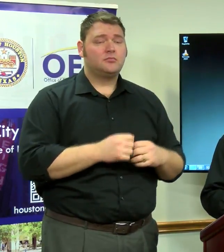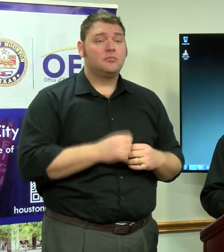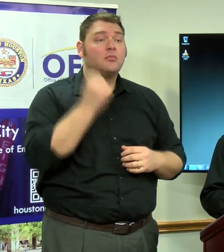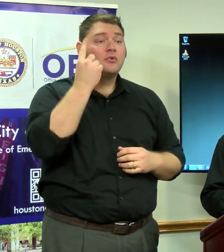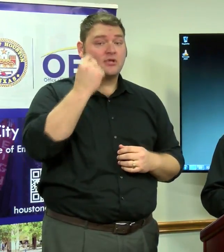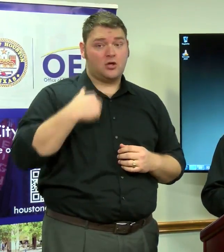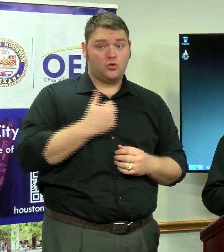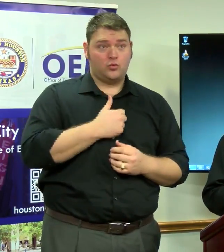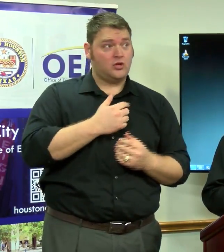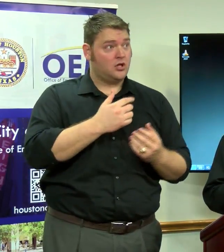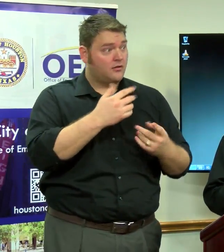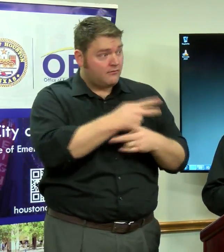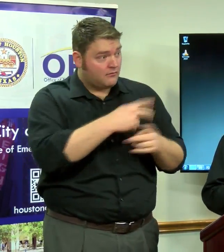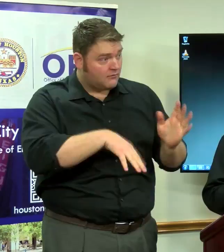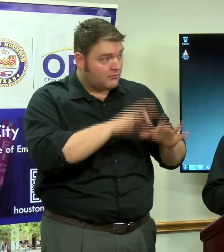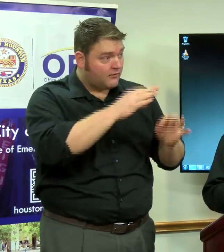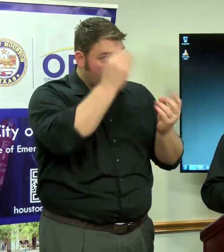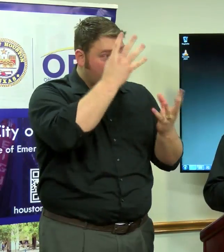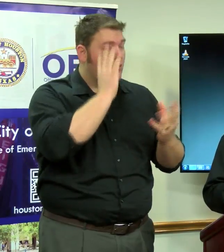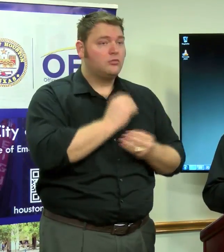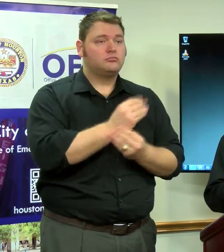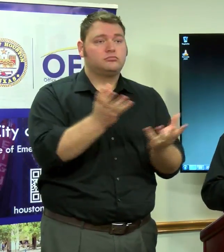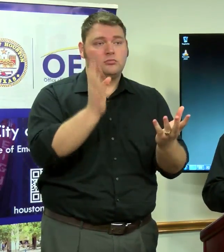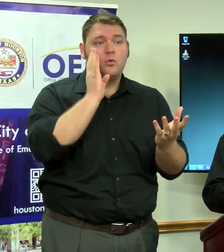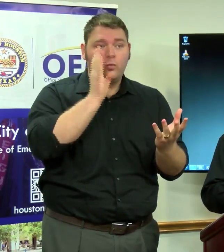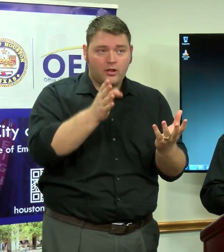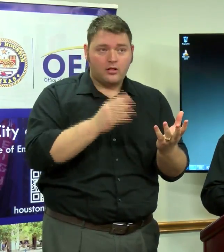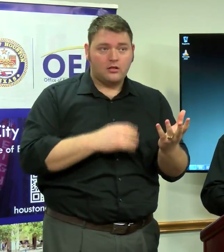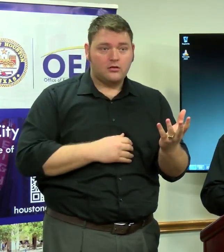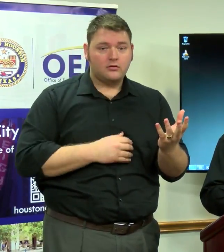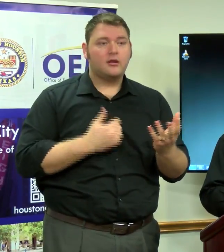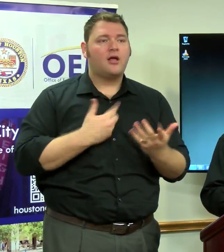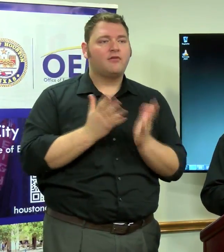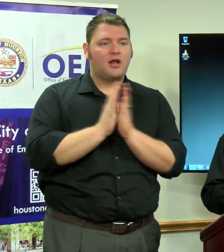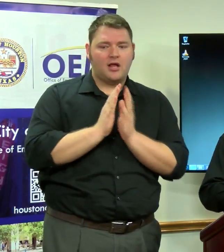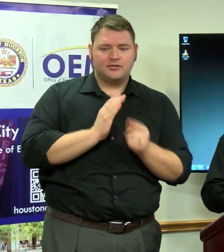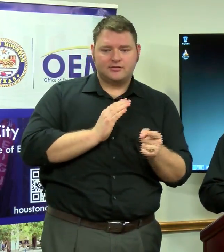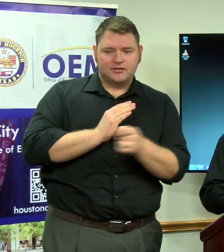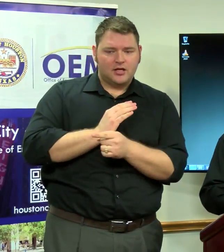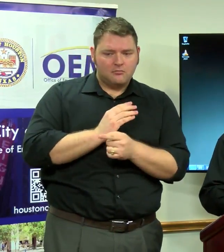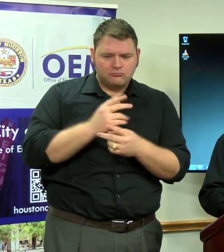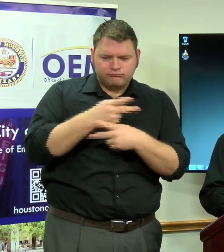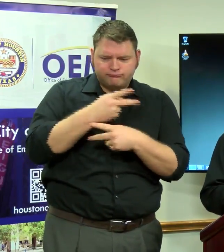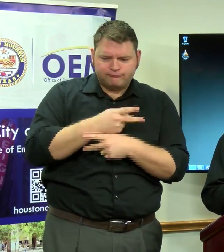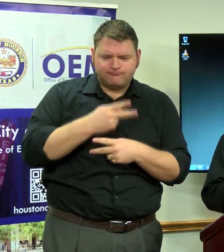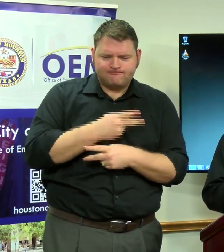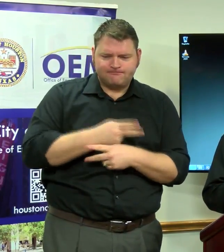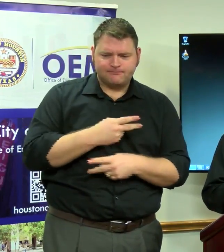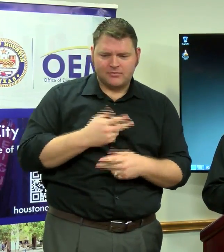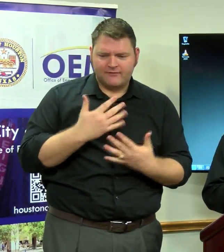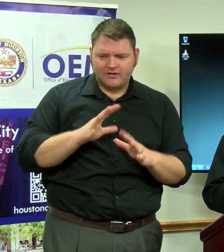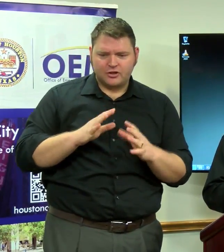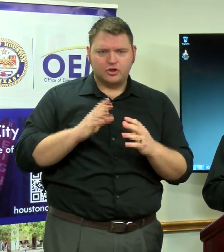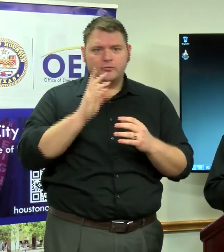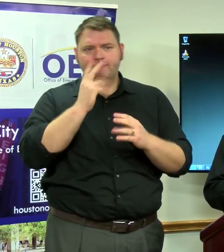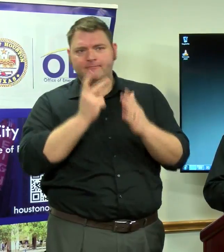that information to you. And so I've asked them to quantify after they do their modeling. And if at 12 o'clock, if there's a need to increase more,